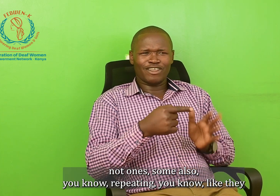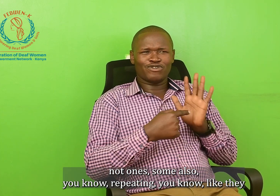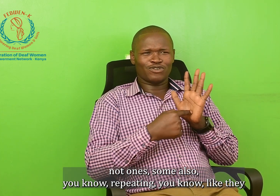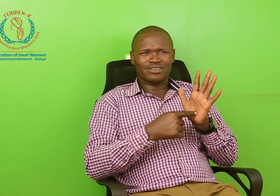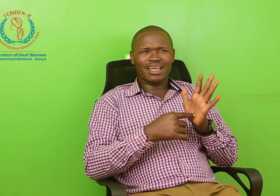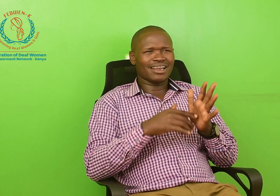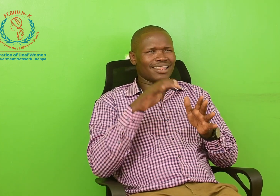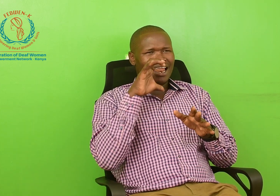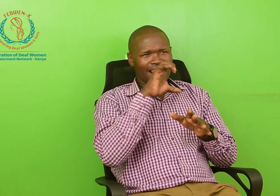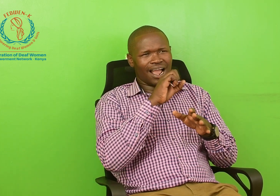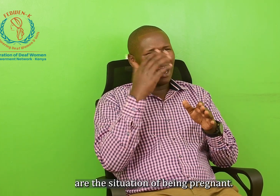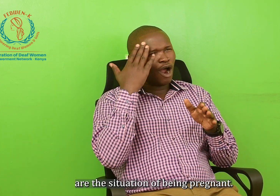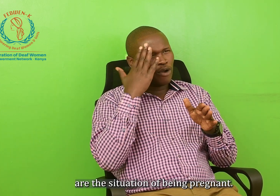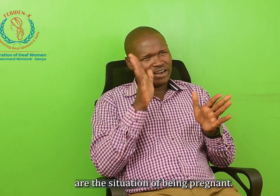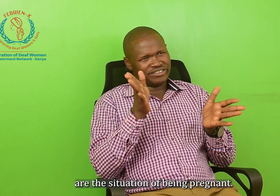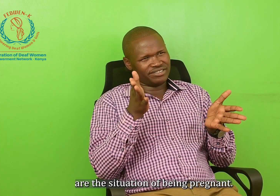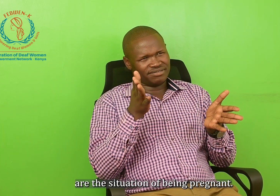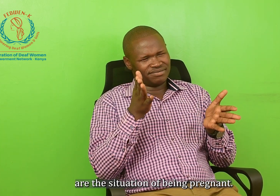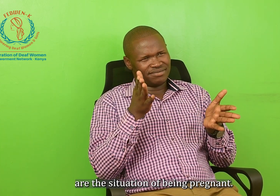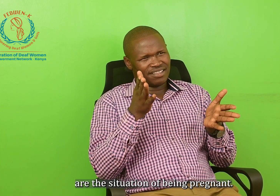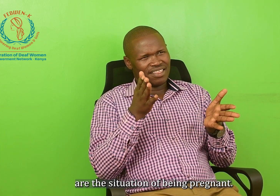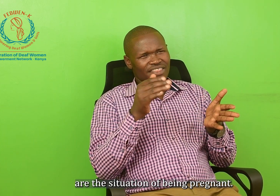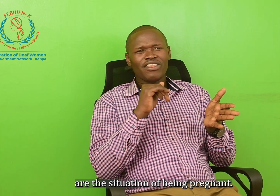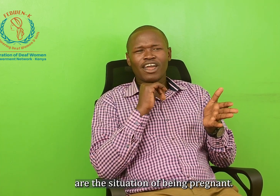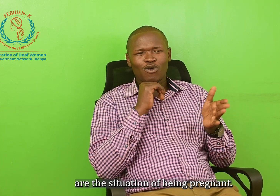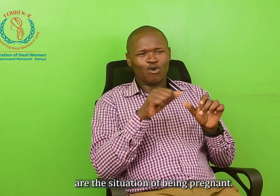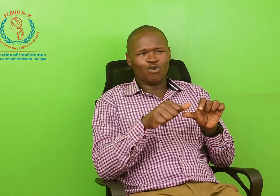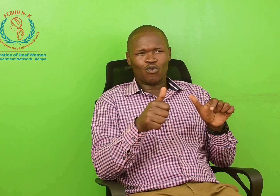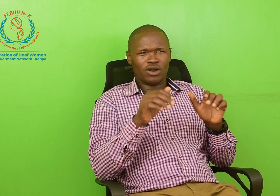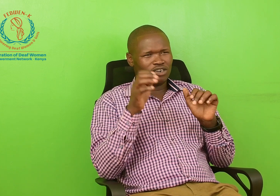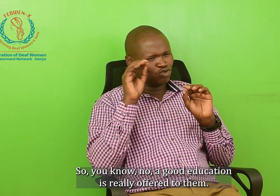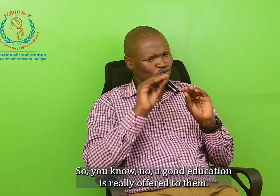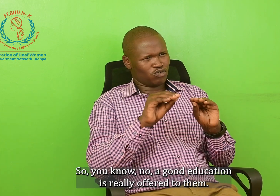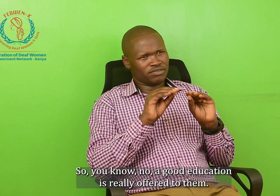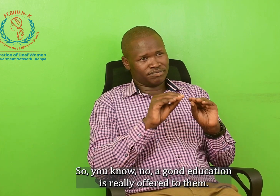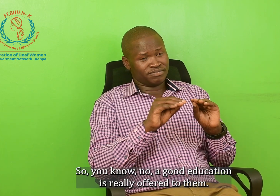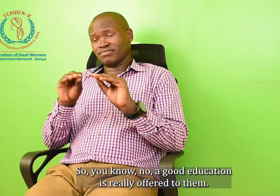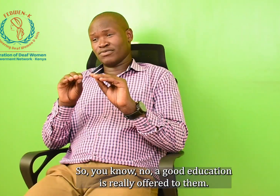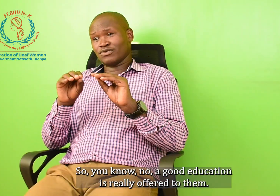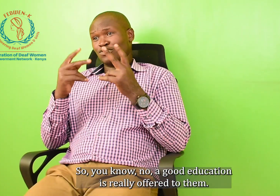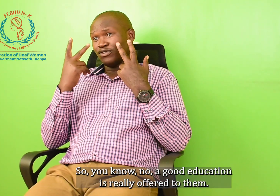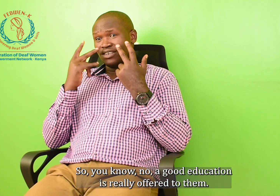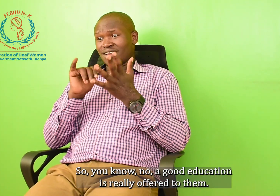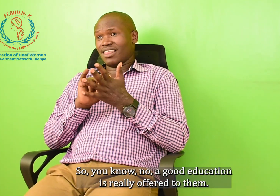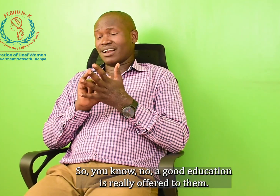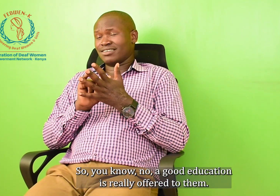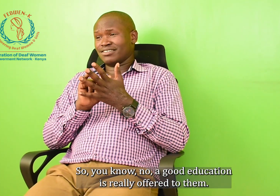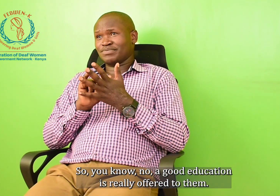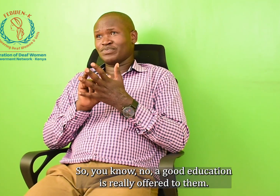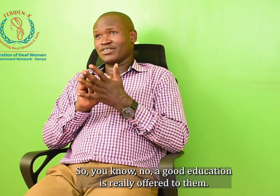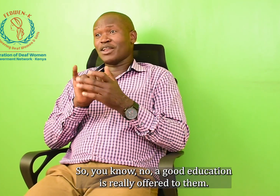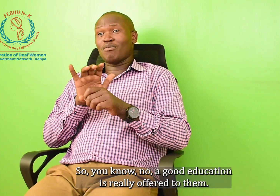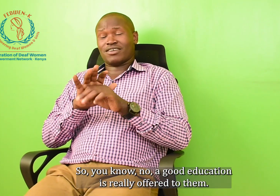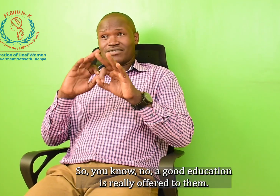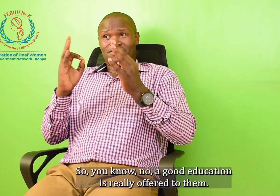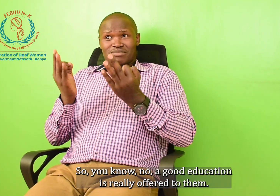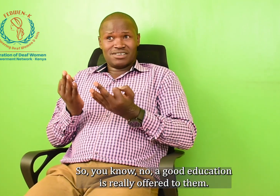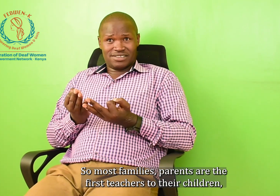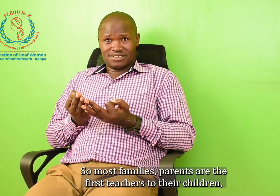of the situation of being pregnant. So, no good education is really offered to them. So